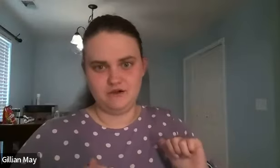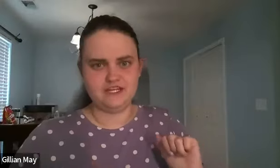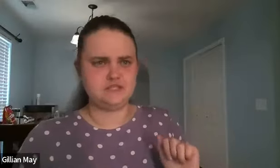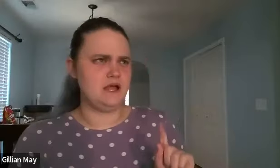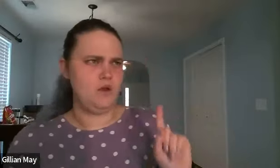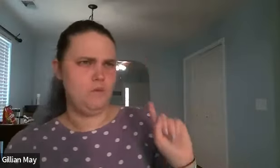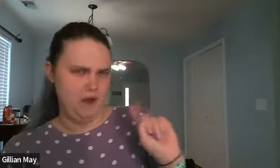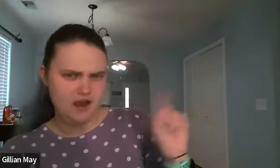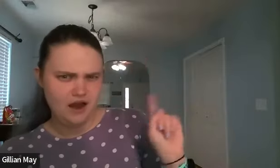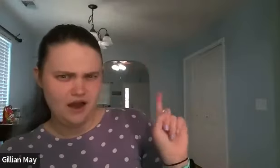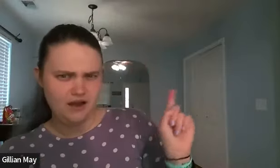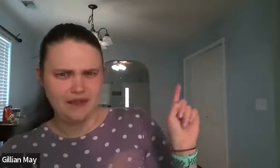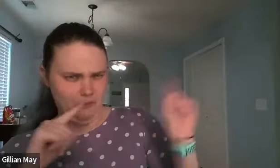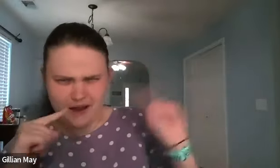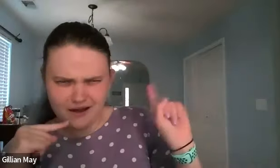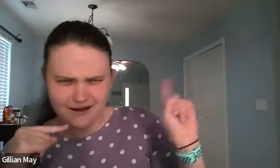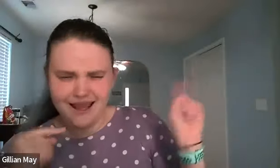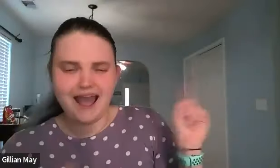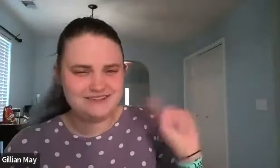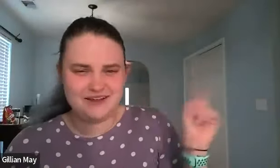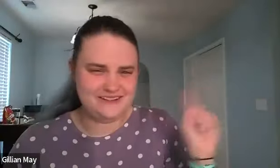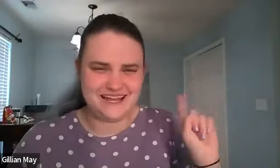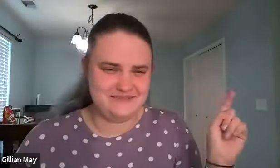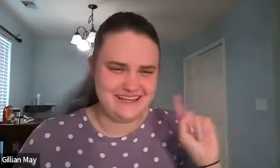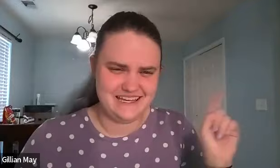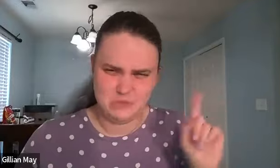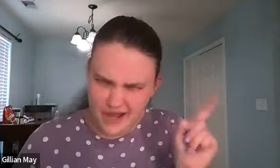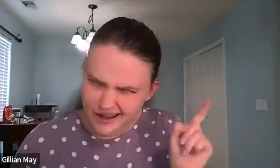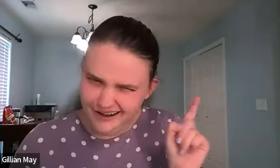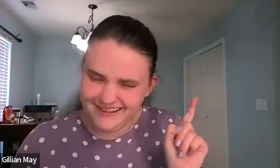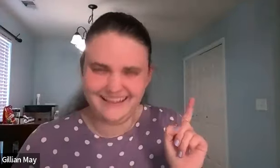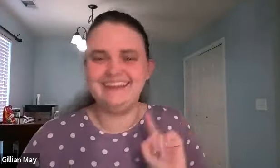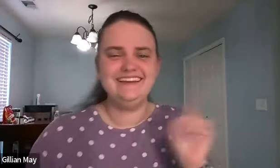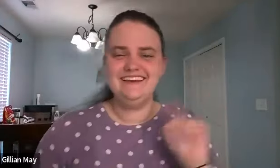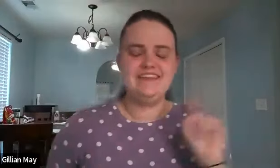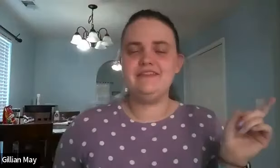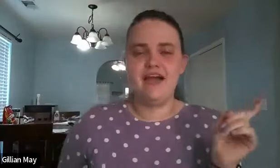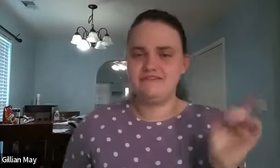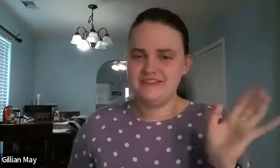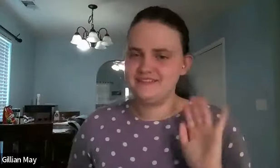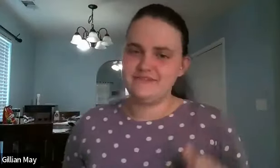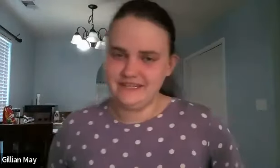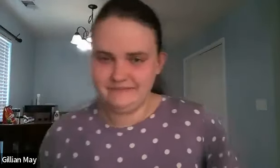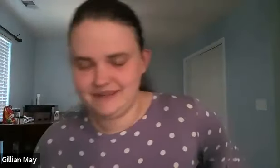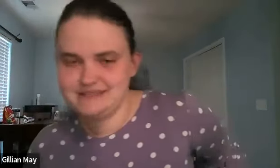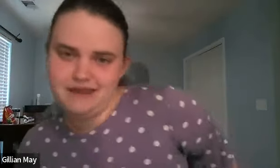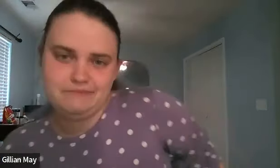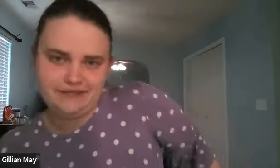and just be like, where? Like, where? I do that all the time to my kids. Where? Like, they laugh. They think it's funny because I make